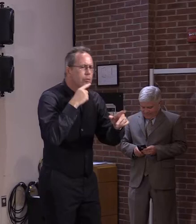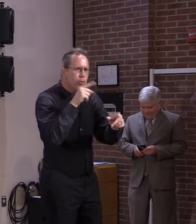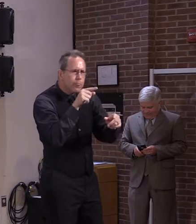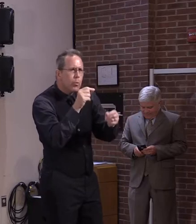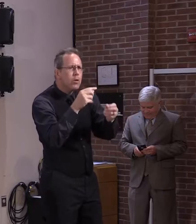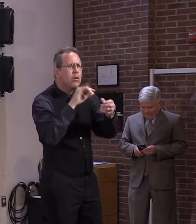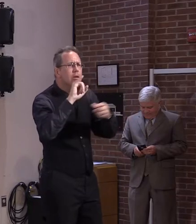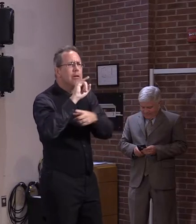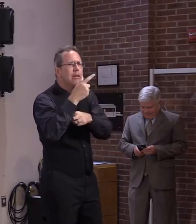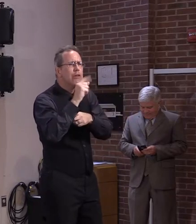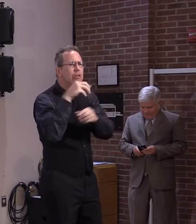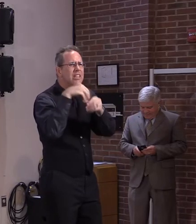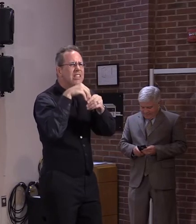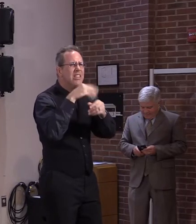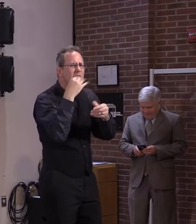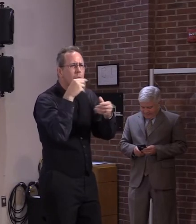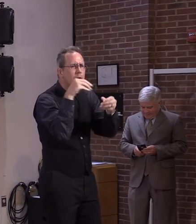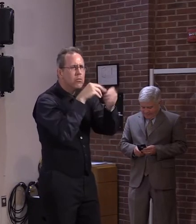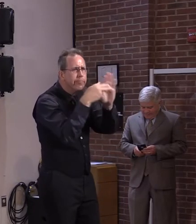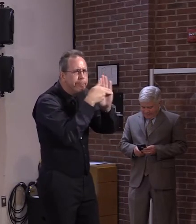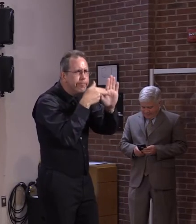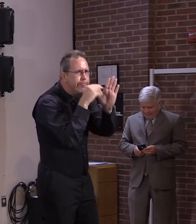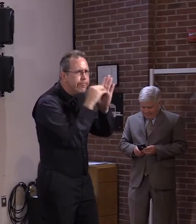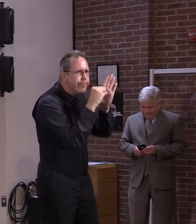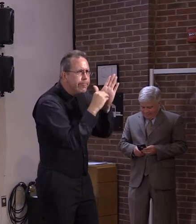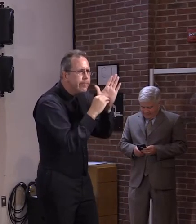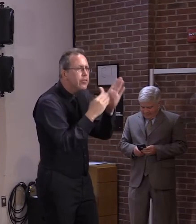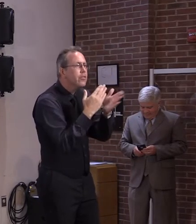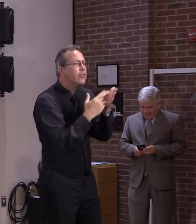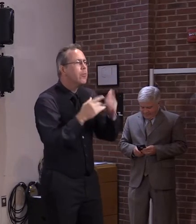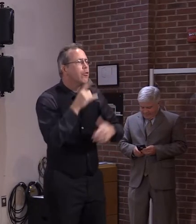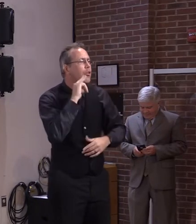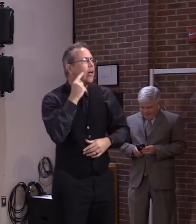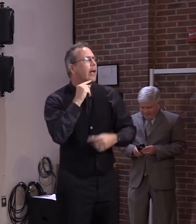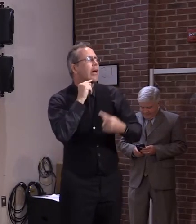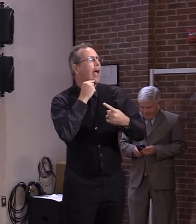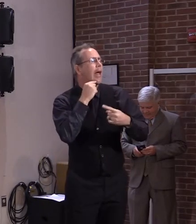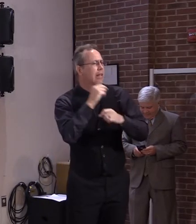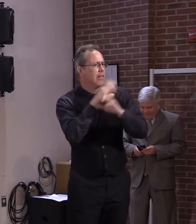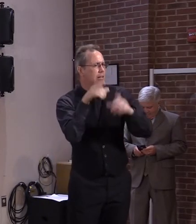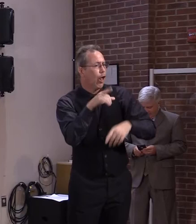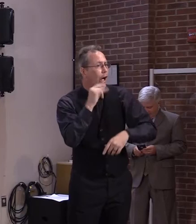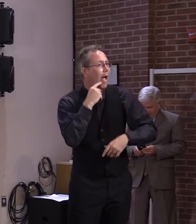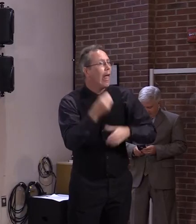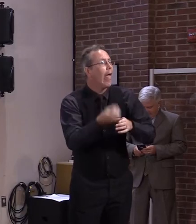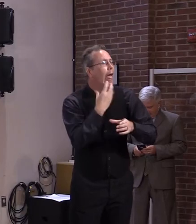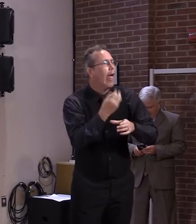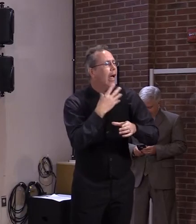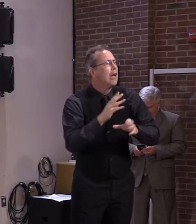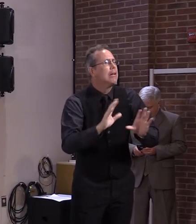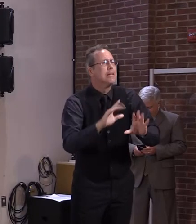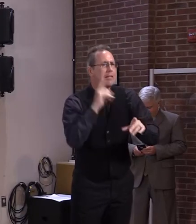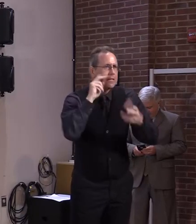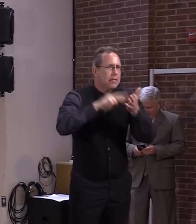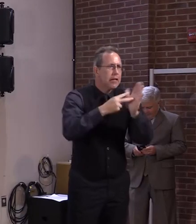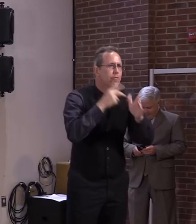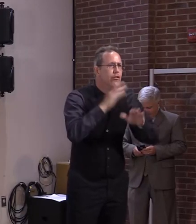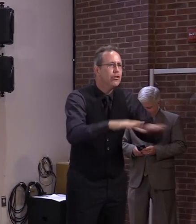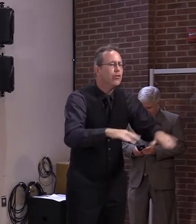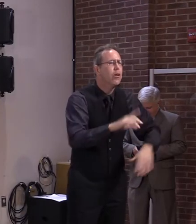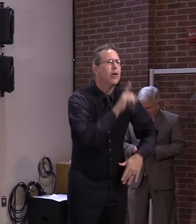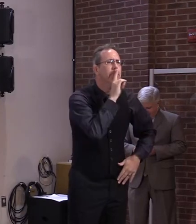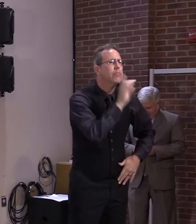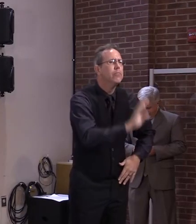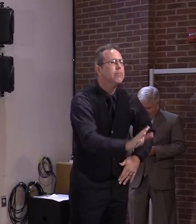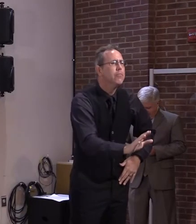edibles don't get into the hands of young kids who shouldn't be getting them, et cetera. So the process